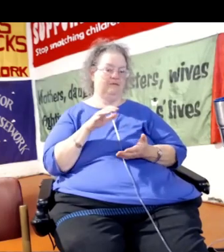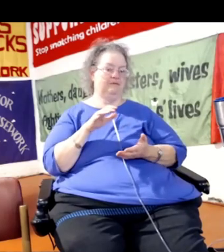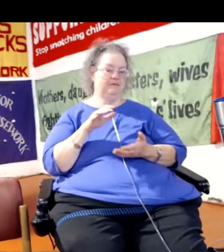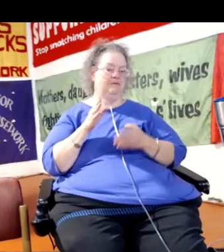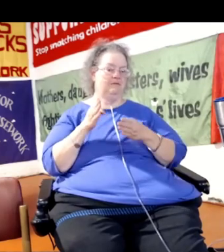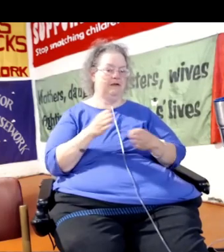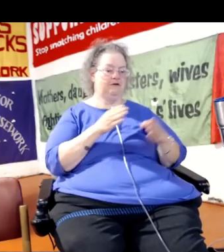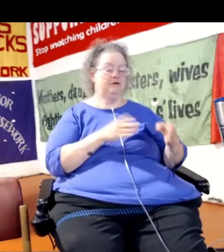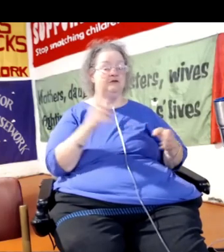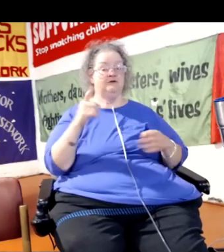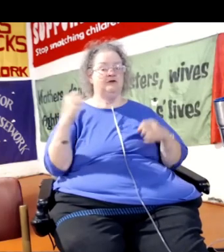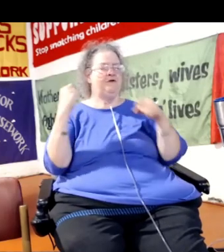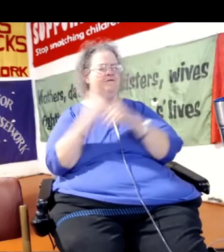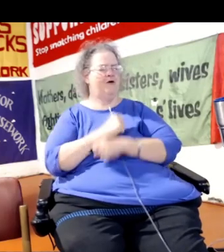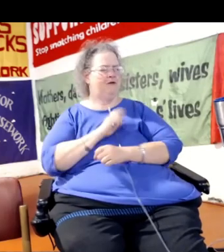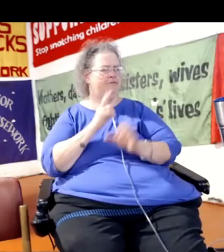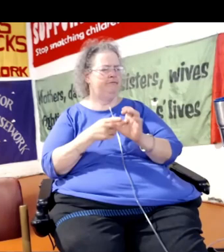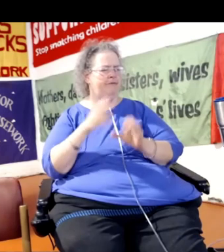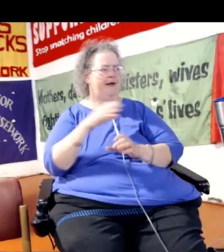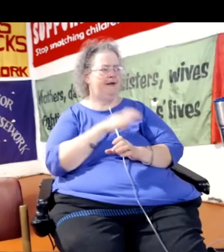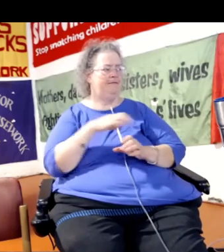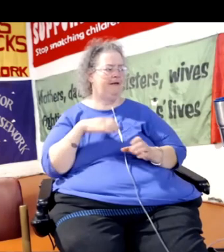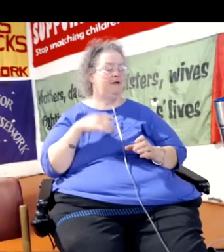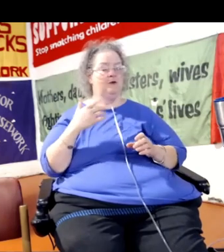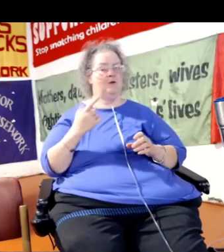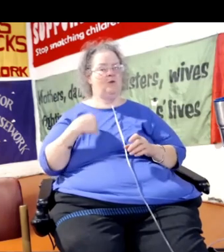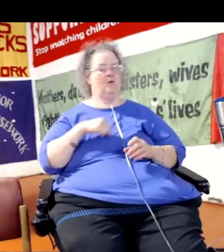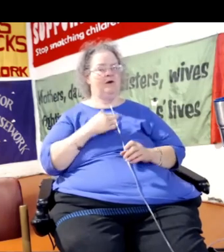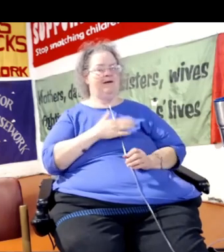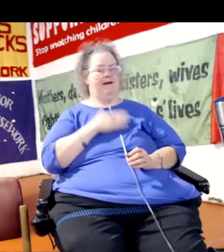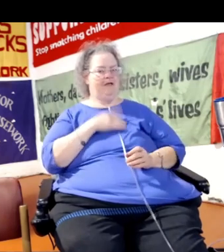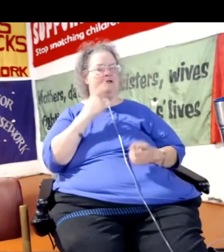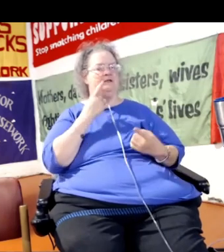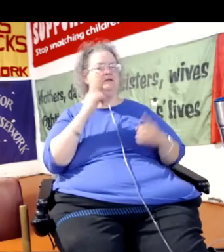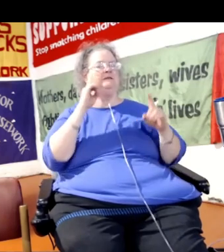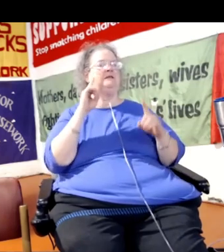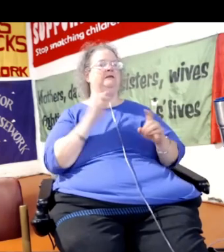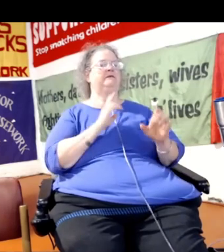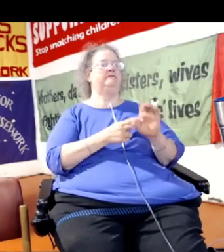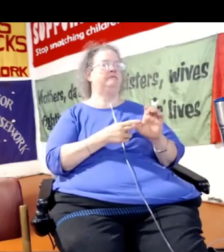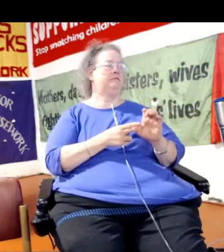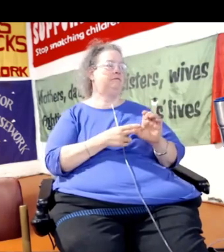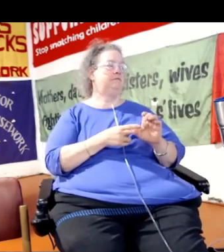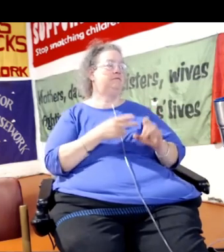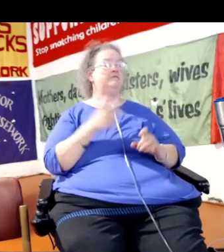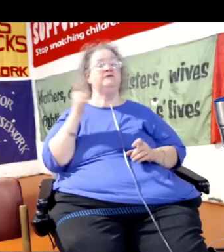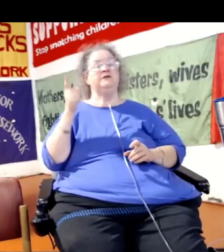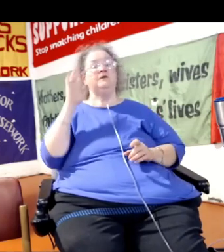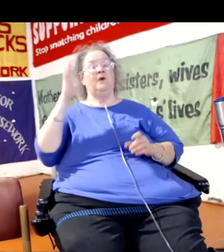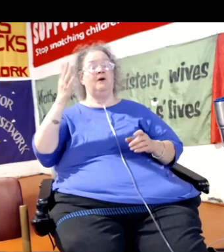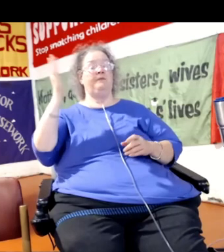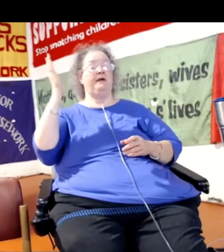that committee, and we're very, very happy that she succeeded in doing that. She'll be talking about a